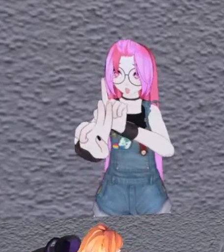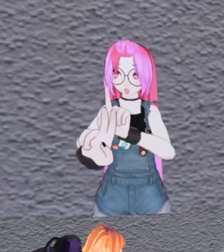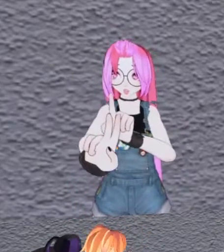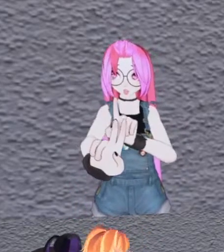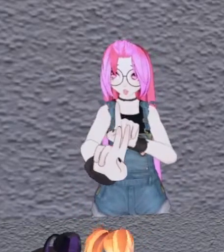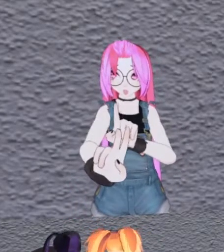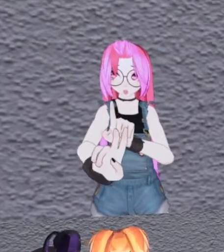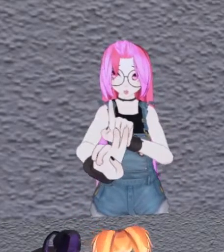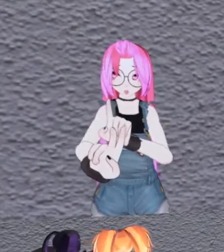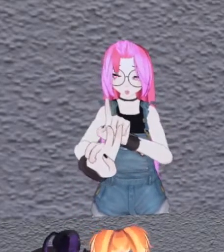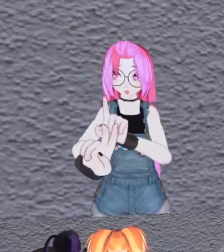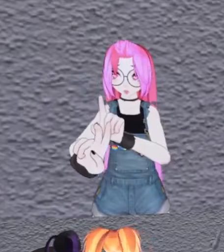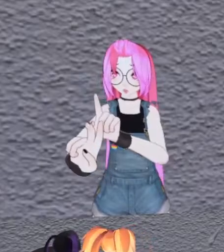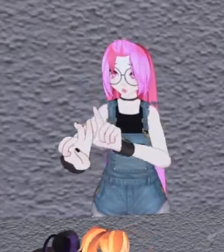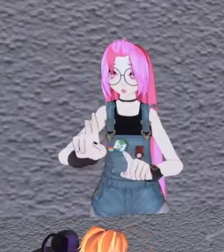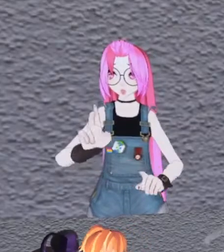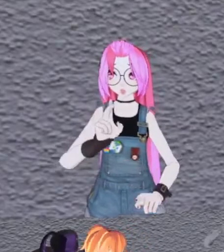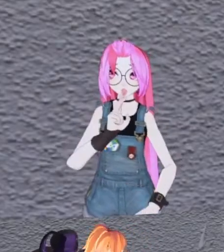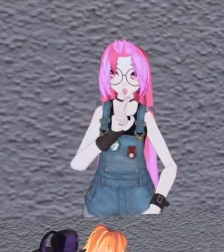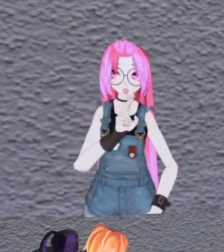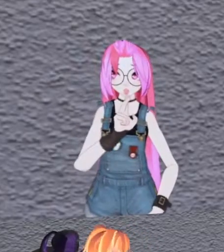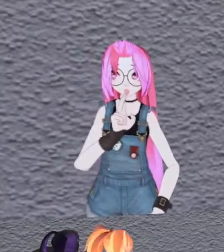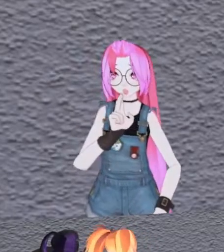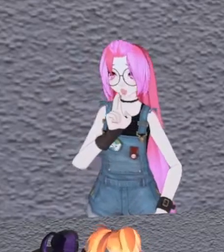this to say like that, and then bring it up.